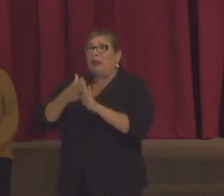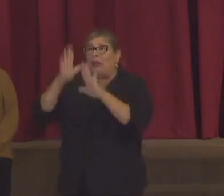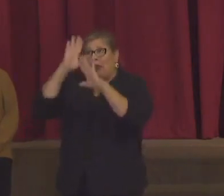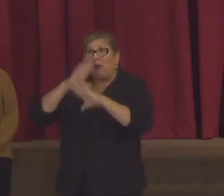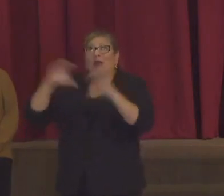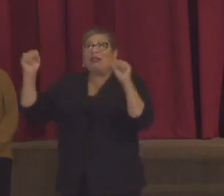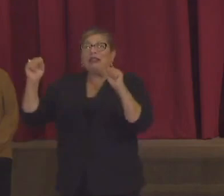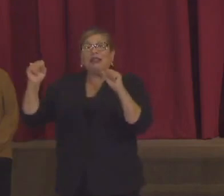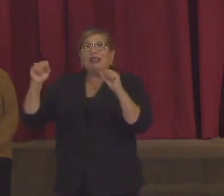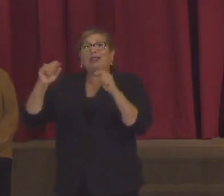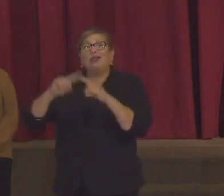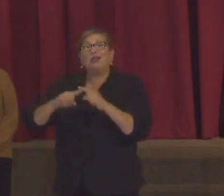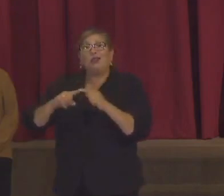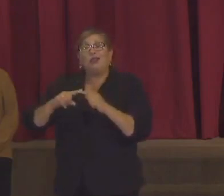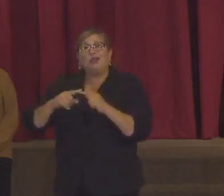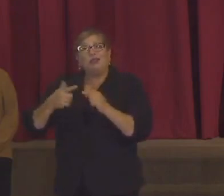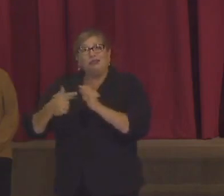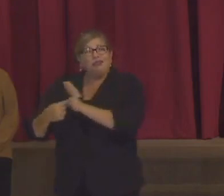to exercise his authority.